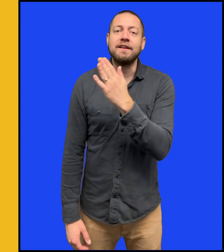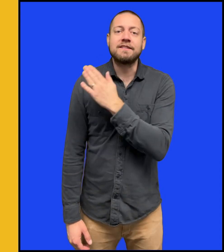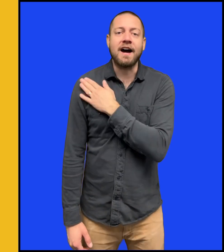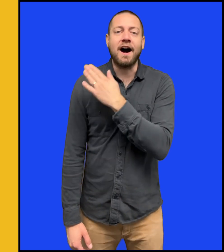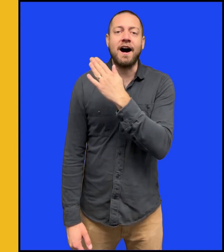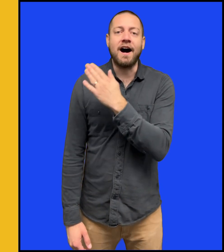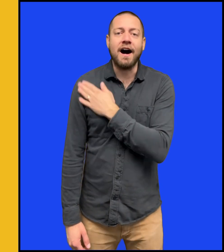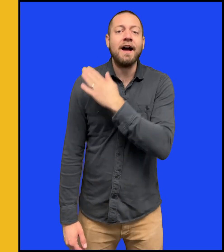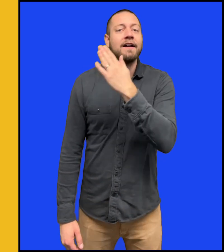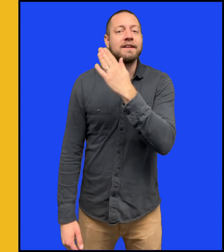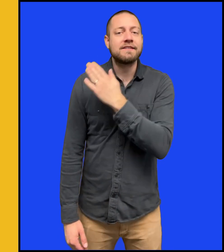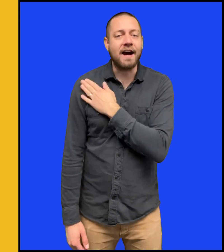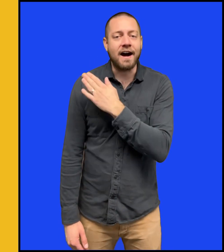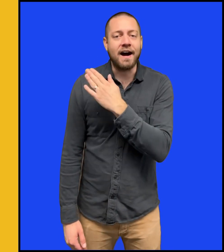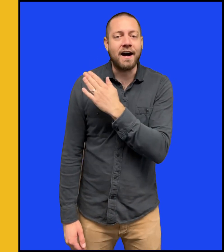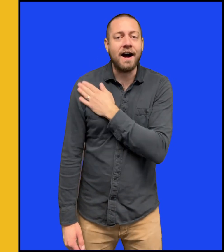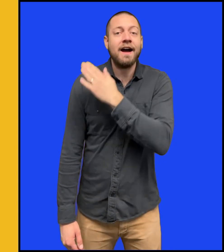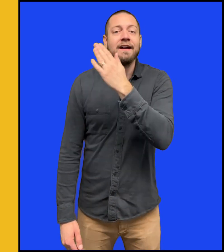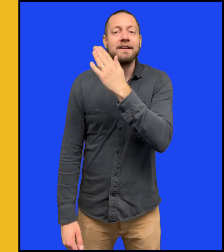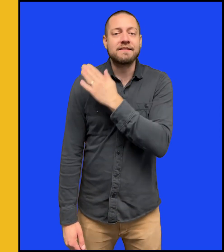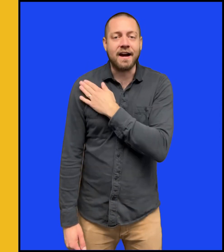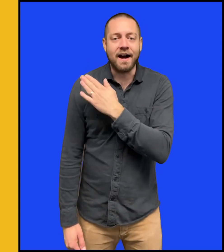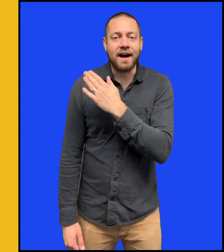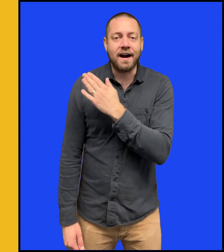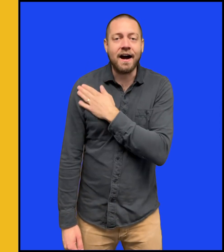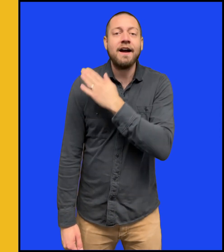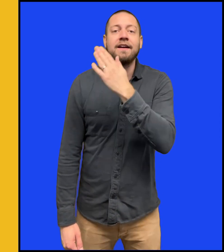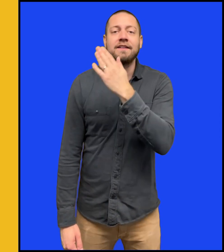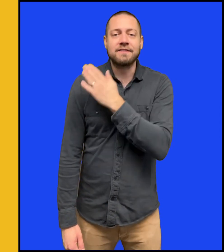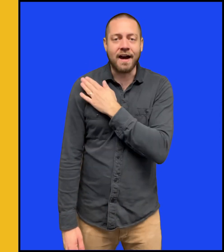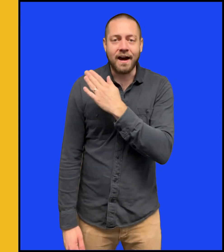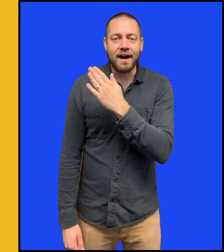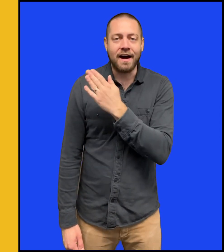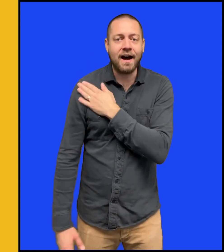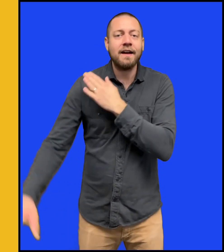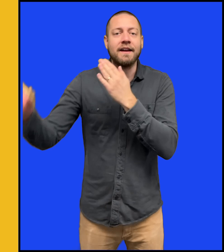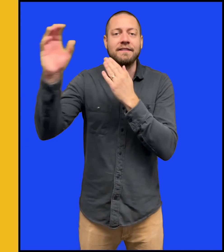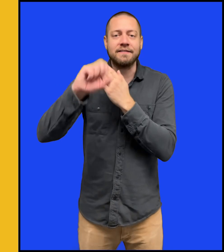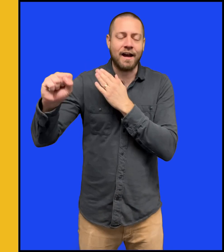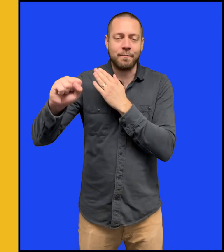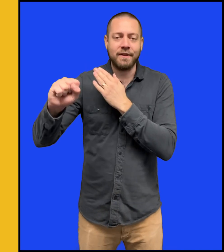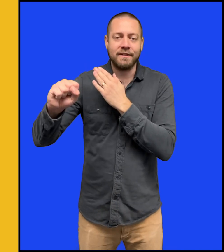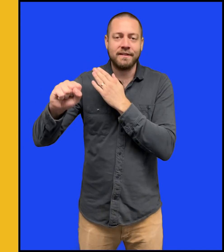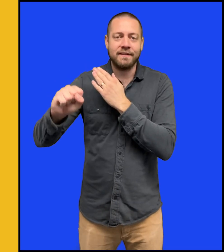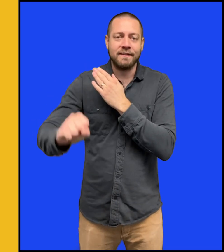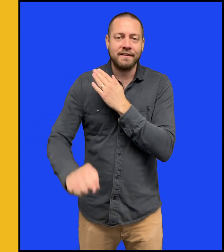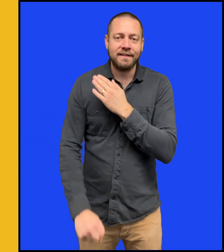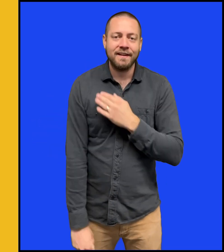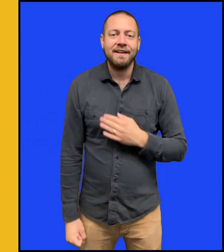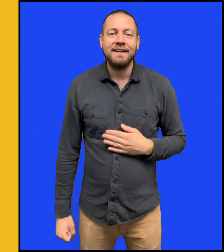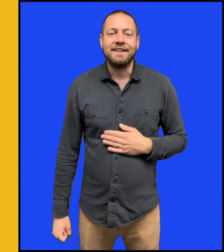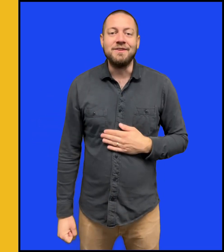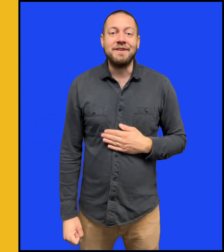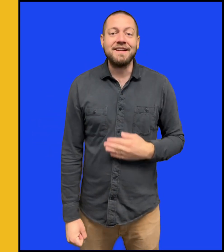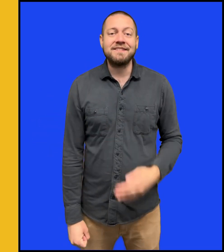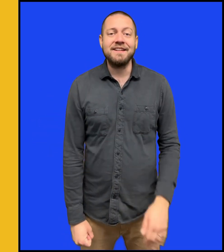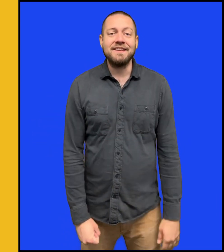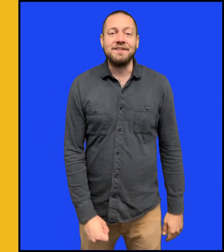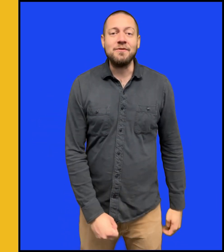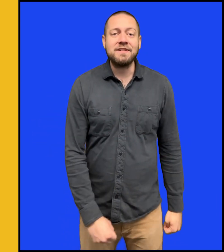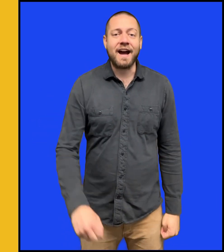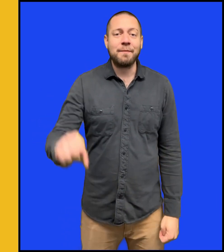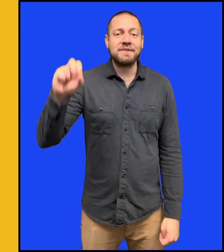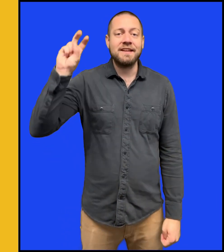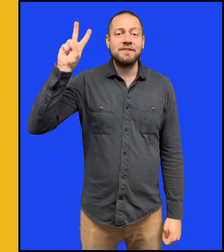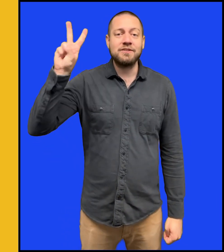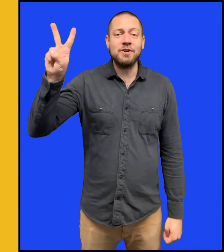go. Ta, ta, ta, ta, and stop. You guessed it,